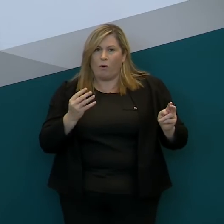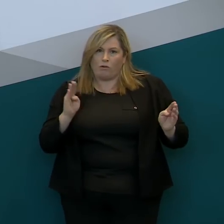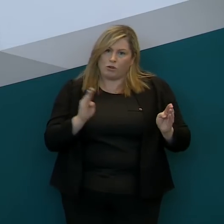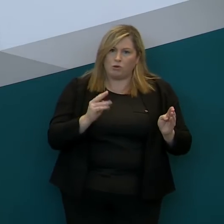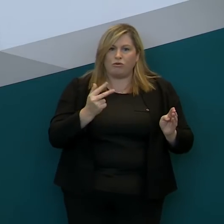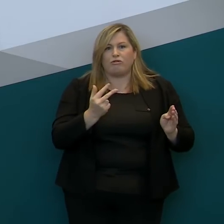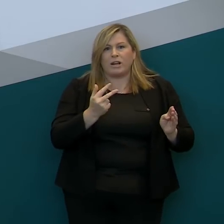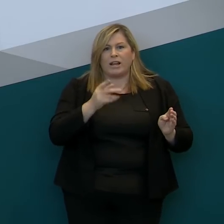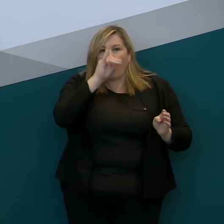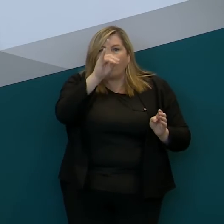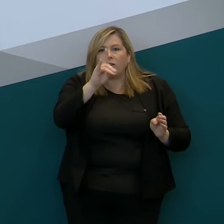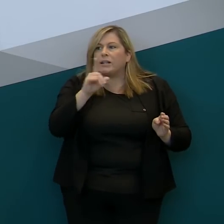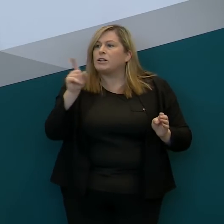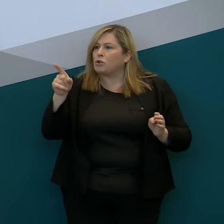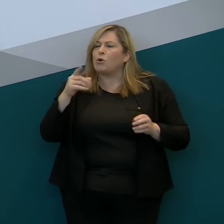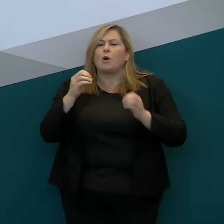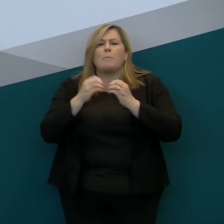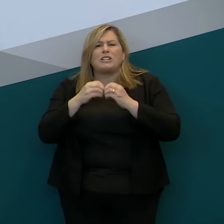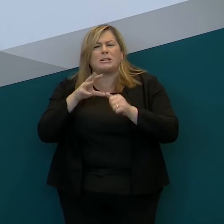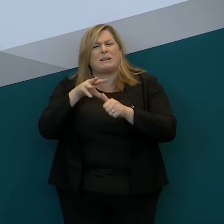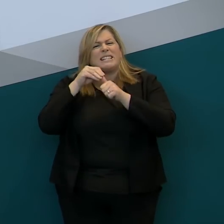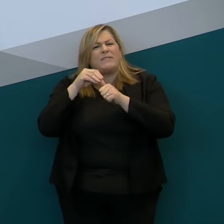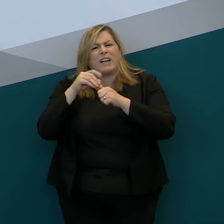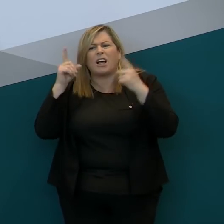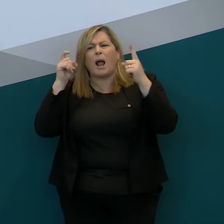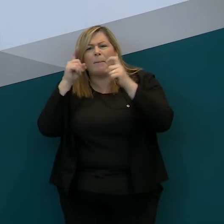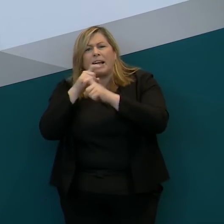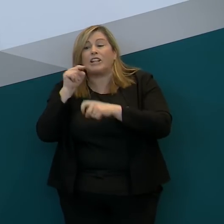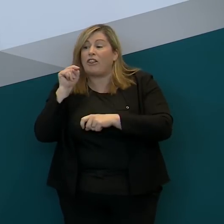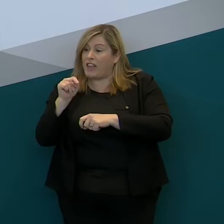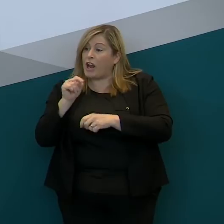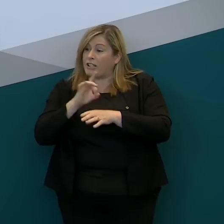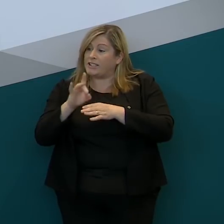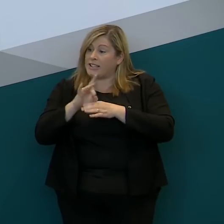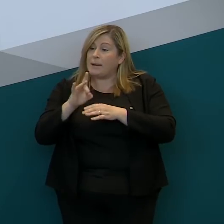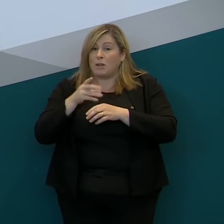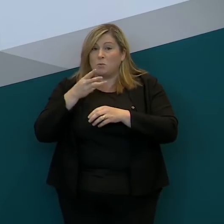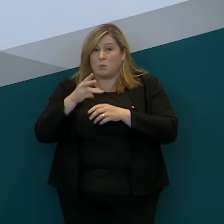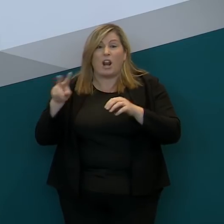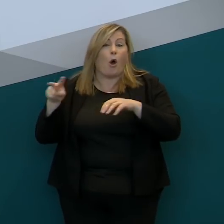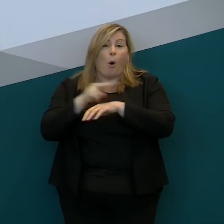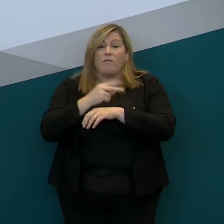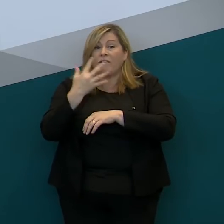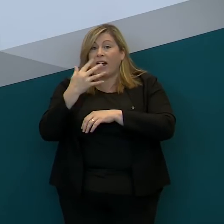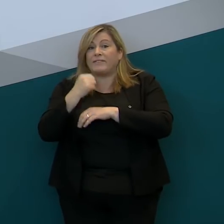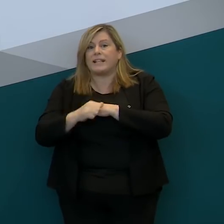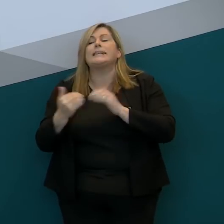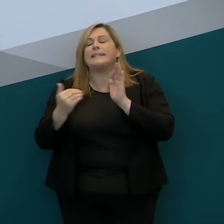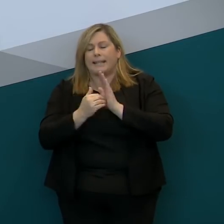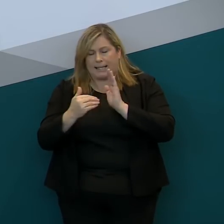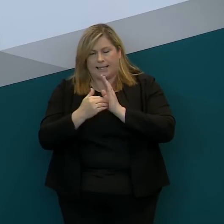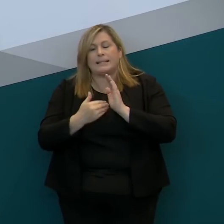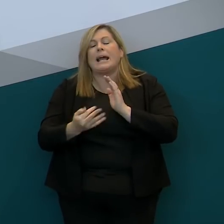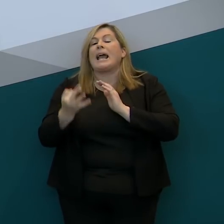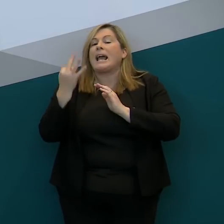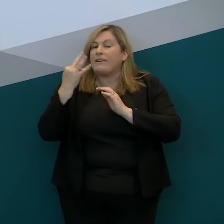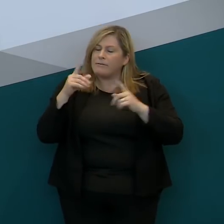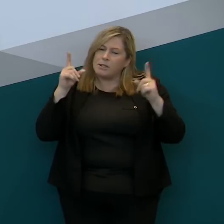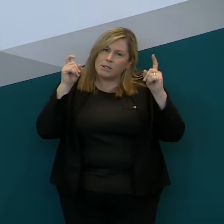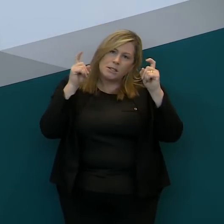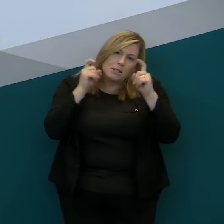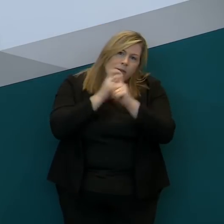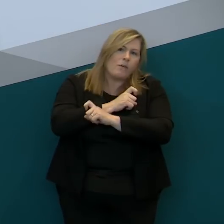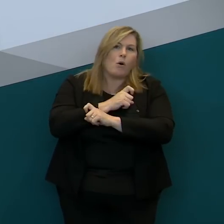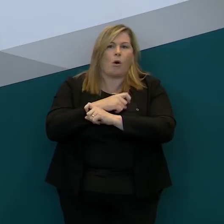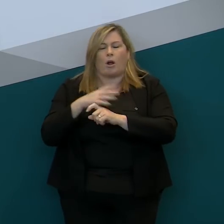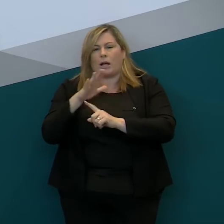you mentioned there in relation to the complications, those are the ones that are taking over 5 days or longer? Generally speaking, it's the complex cases carried out by public health departments,